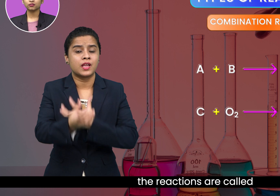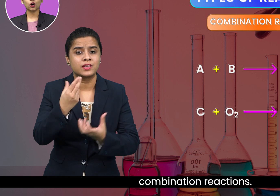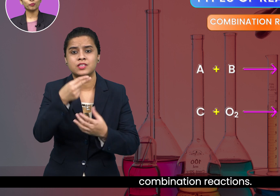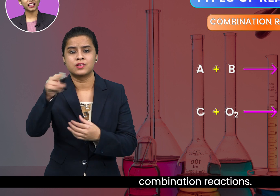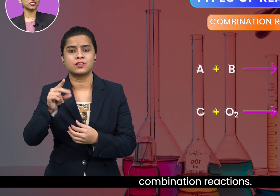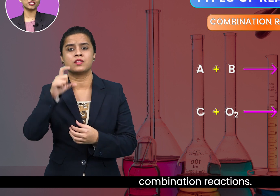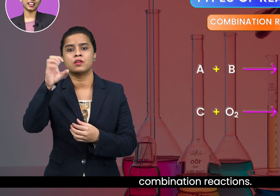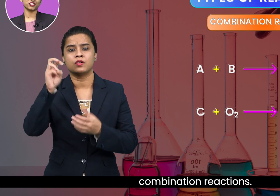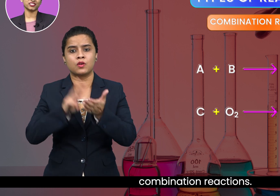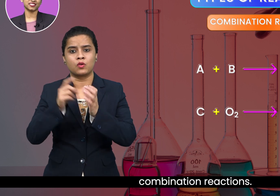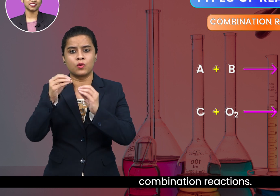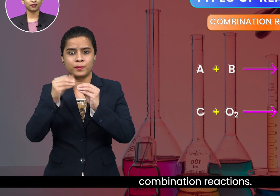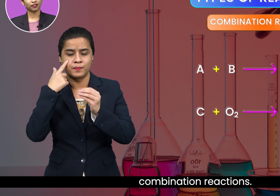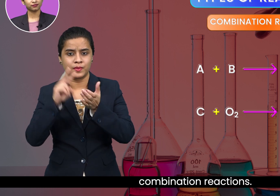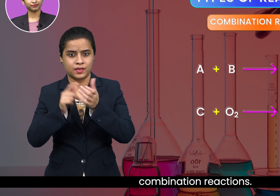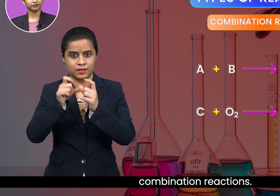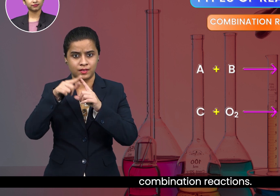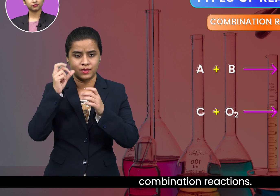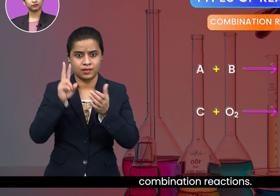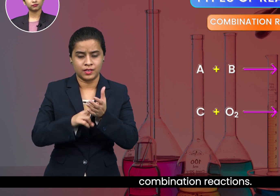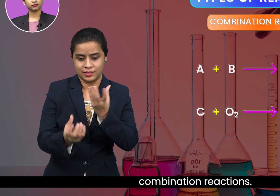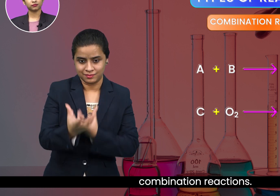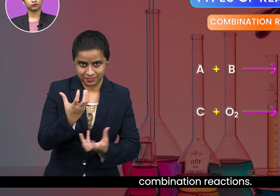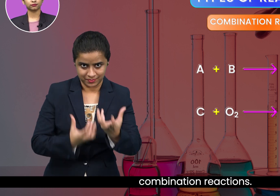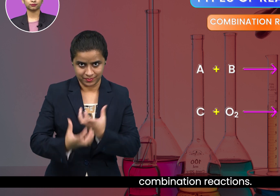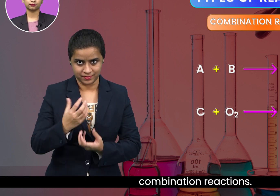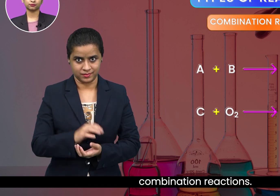called combination reactions.